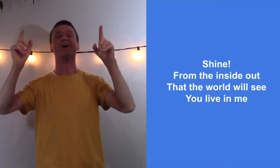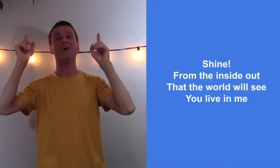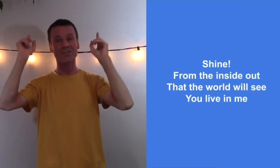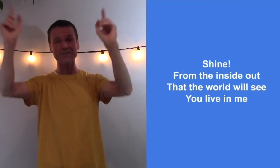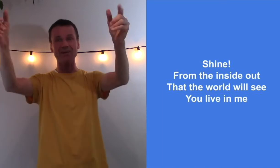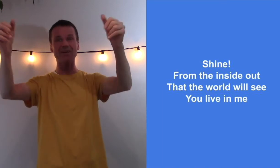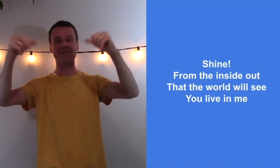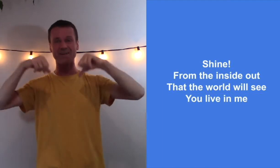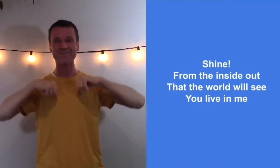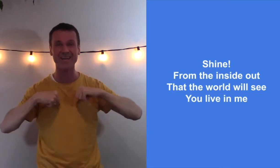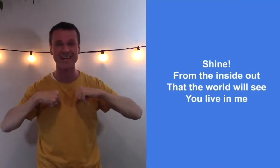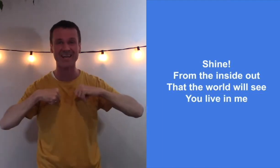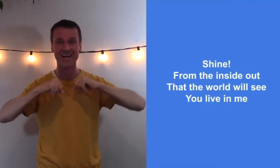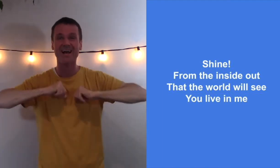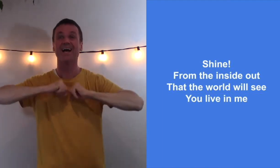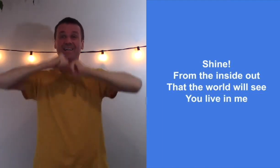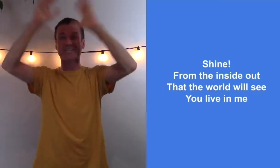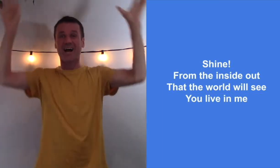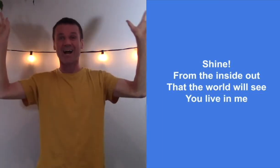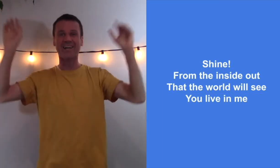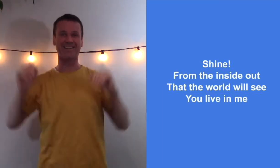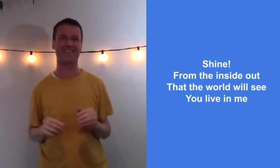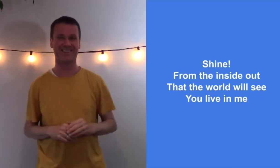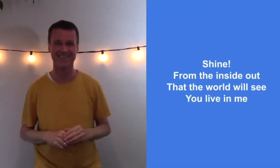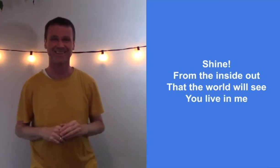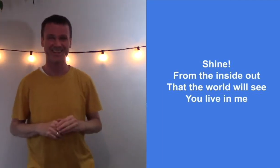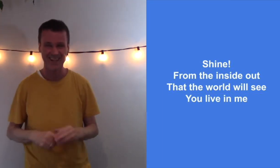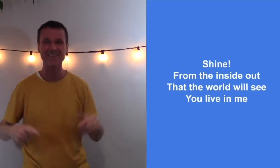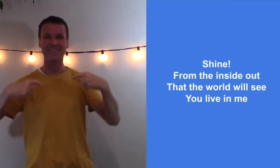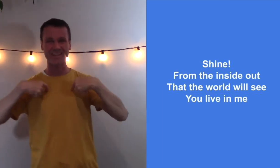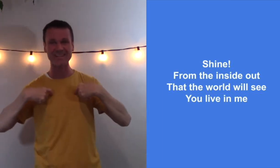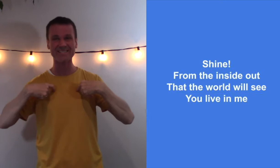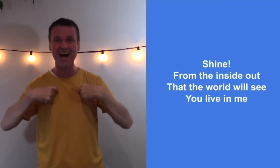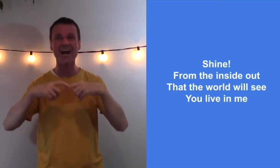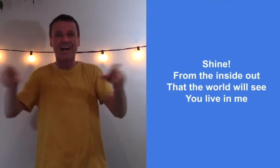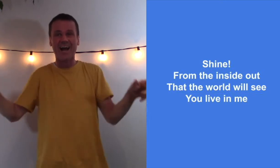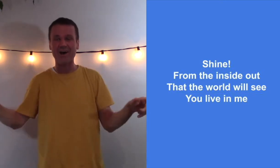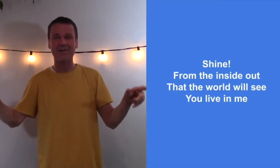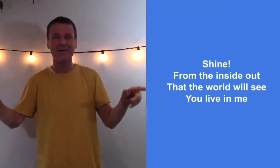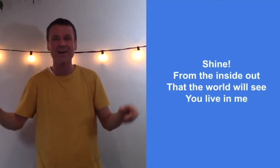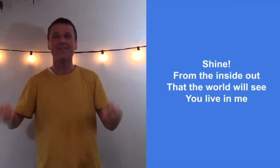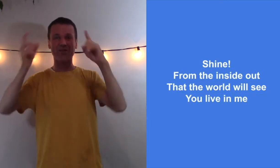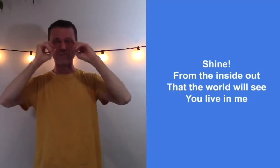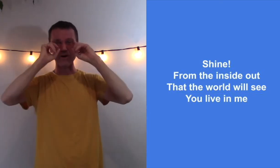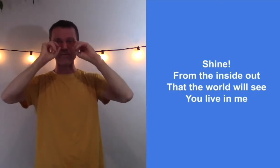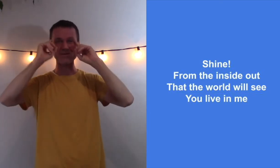you live in me. Shine from the inside out, that the world will